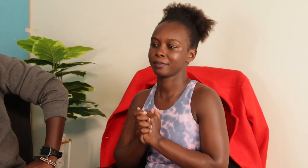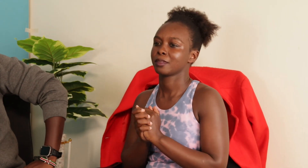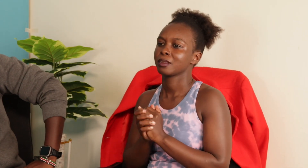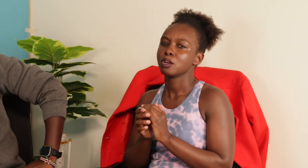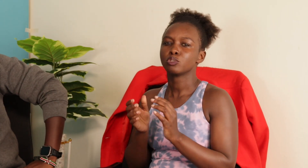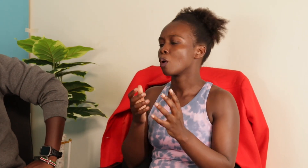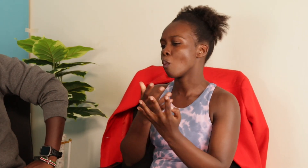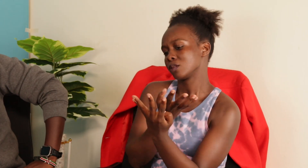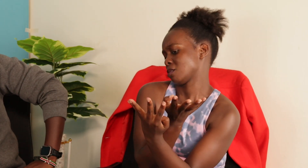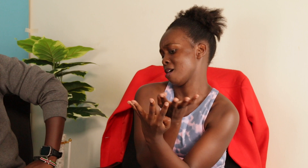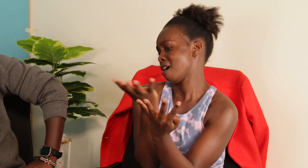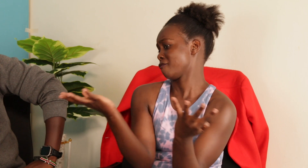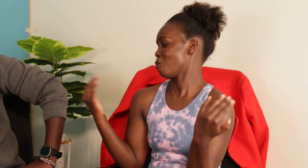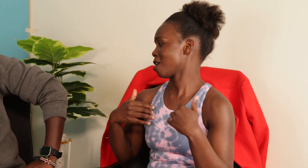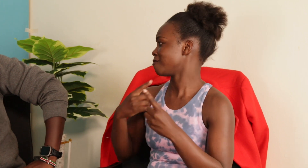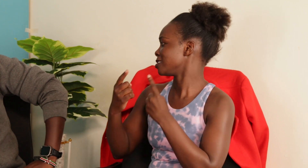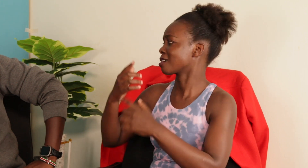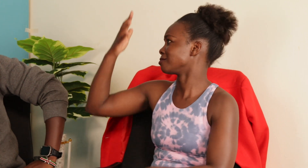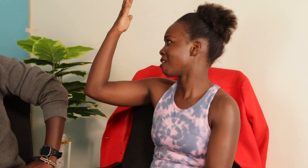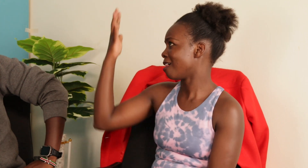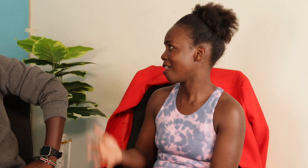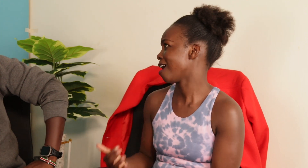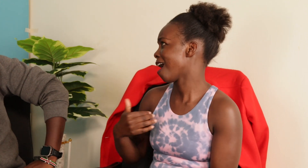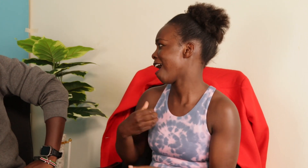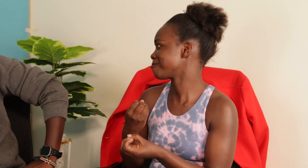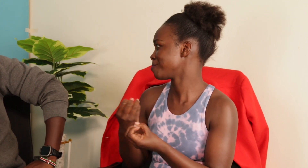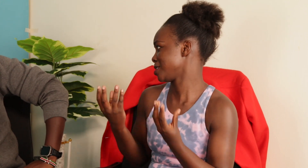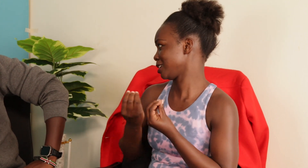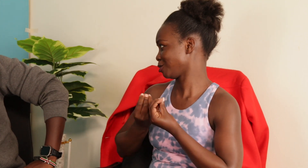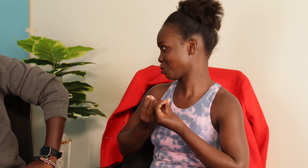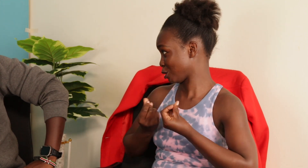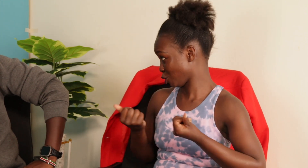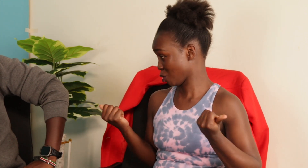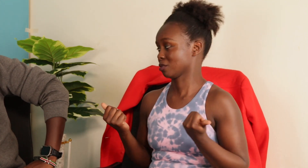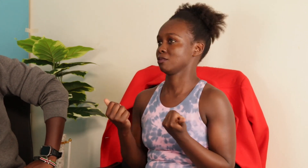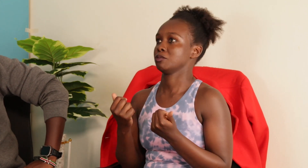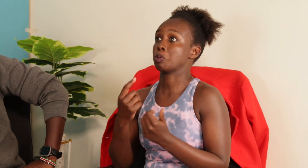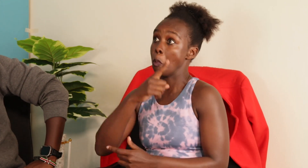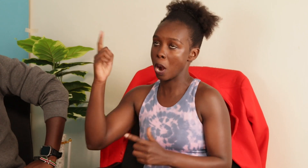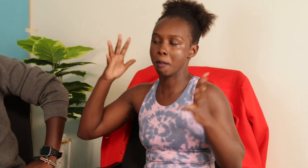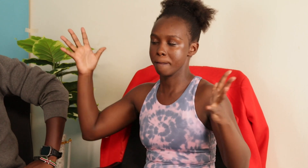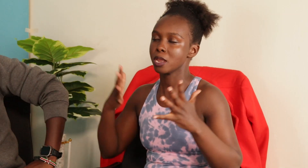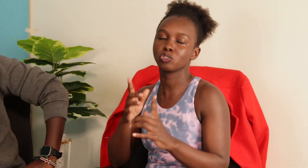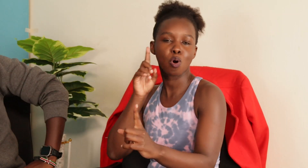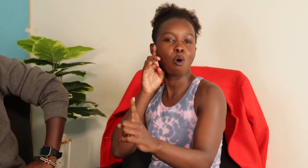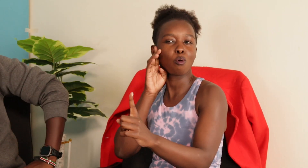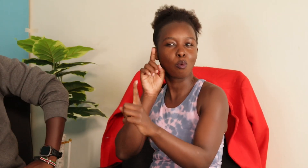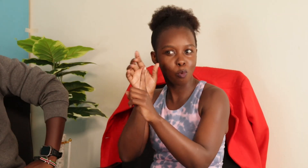resolve anything, and you will continue feeling painful about things. We have talked about so many things, the